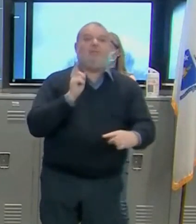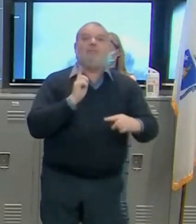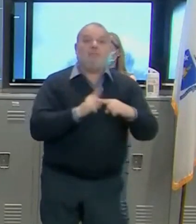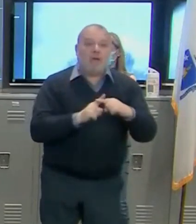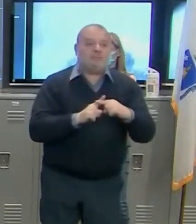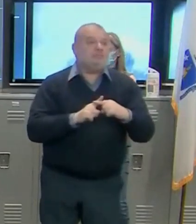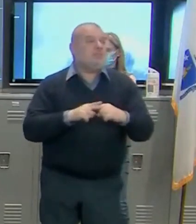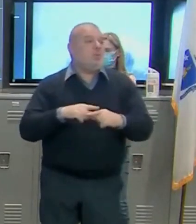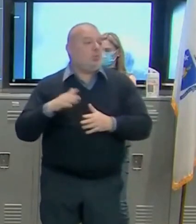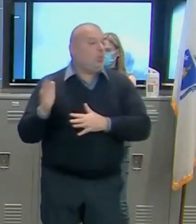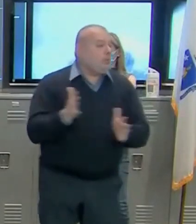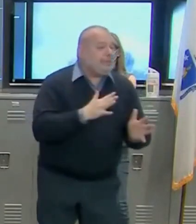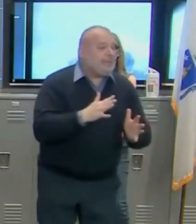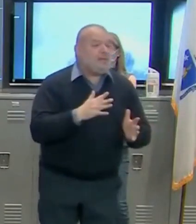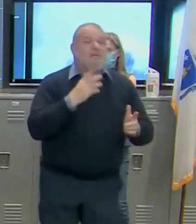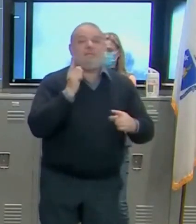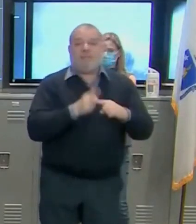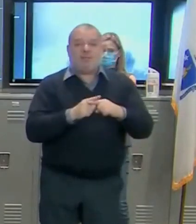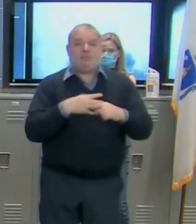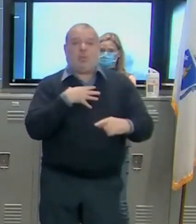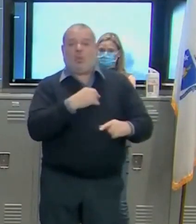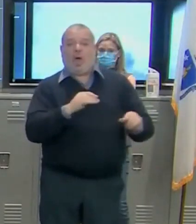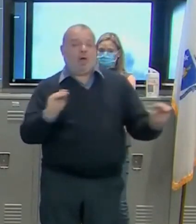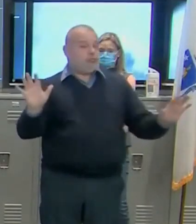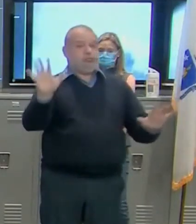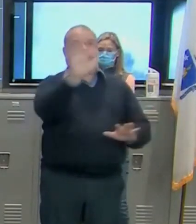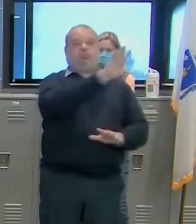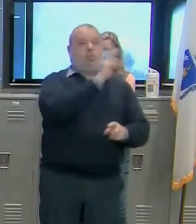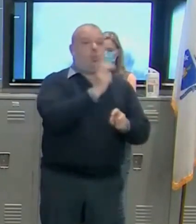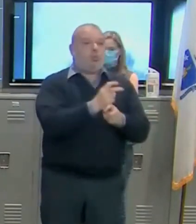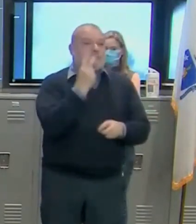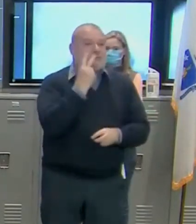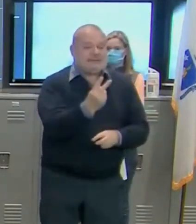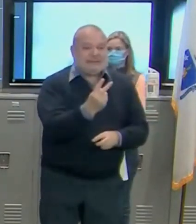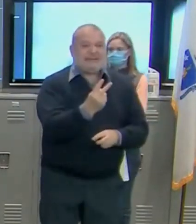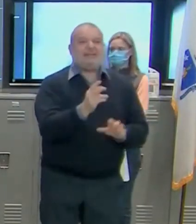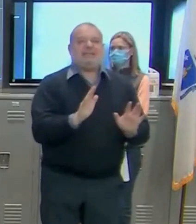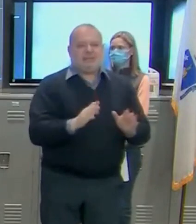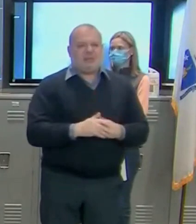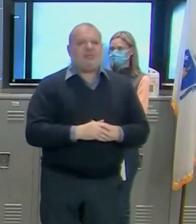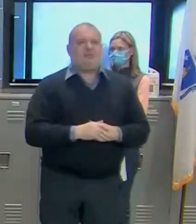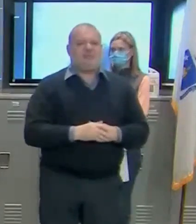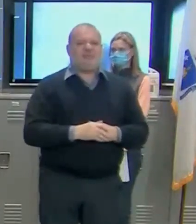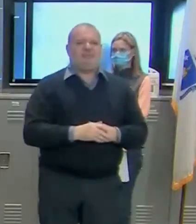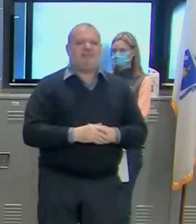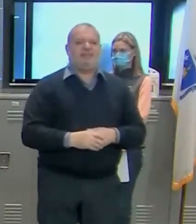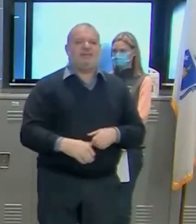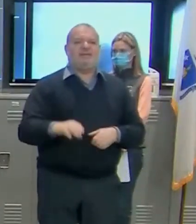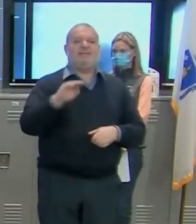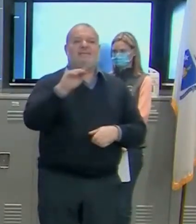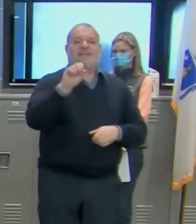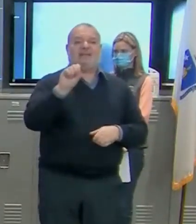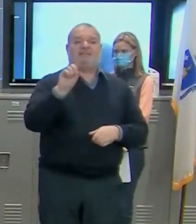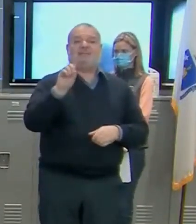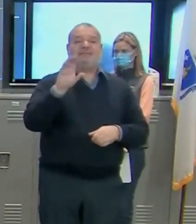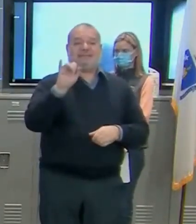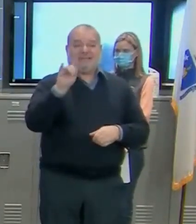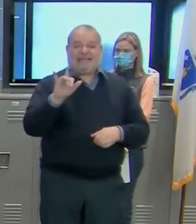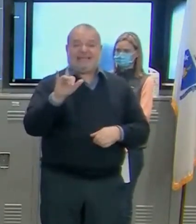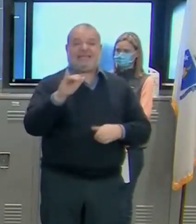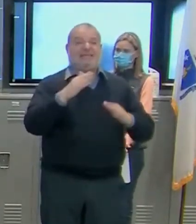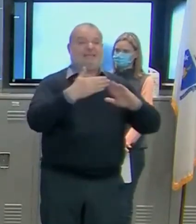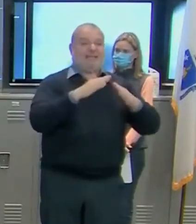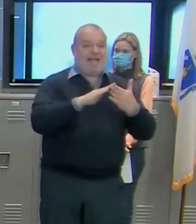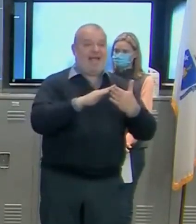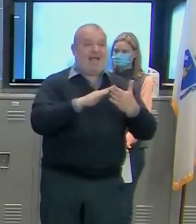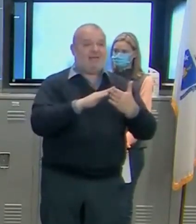today. Both MassDOT and cities and towns have had crews out throughout the storm struggling to keep up with the snowfall rates.